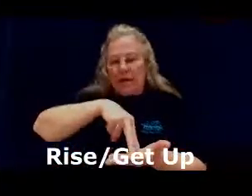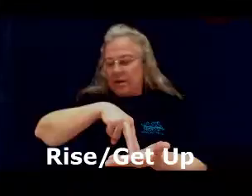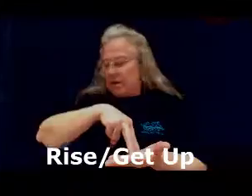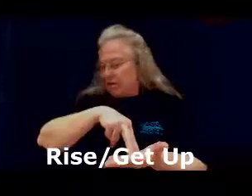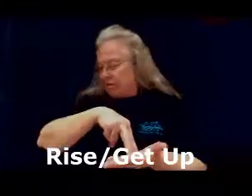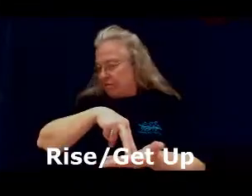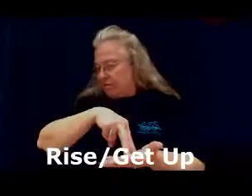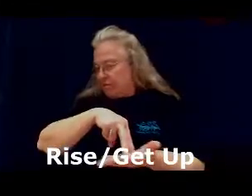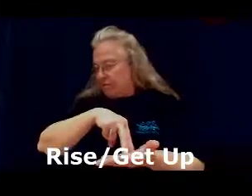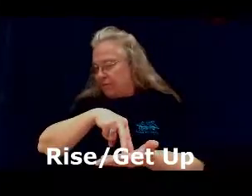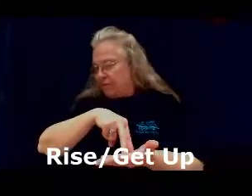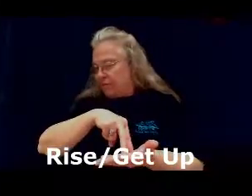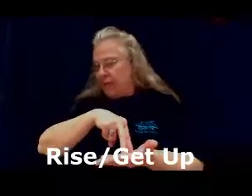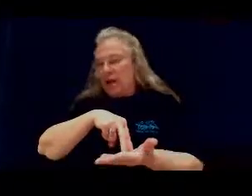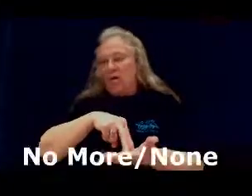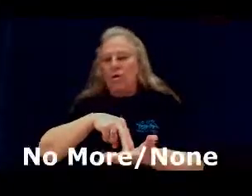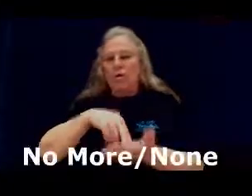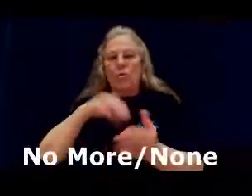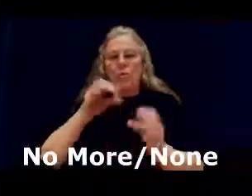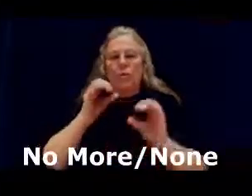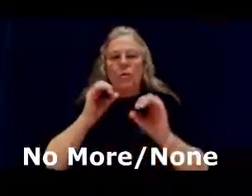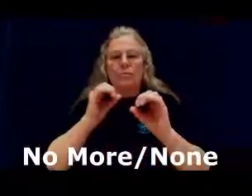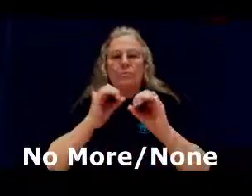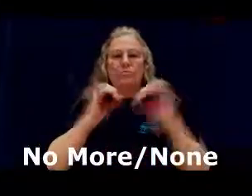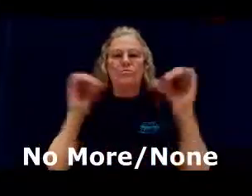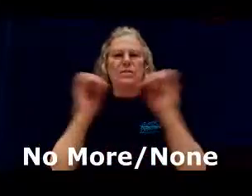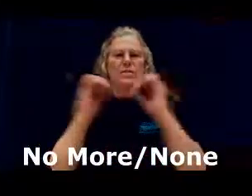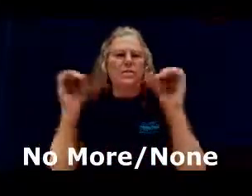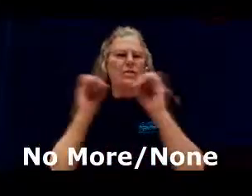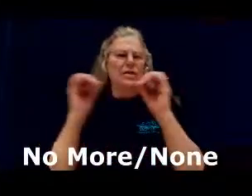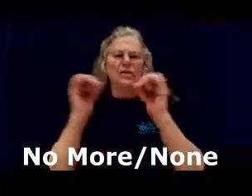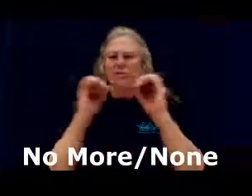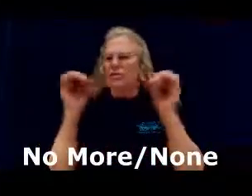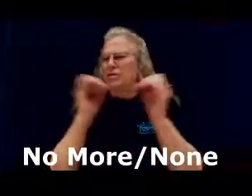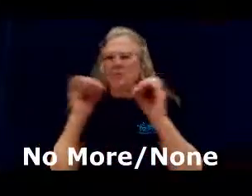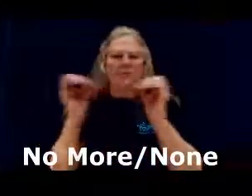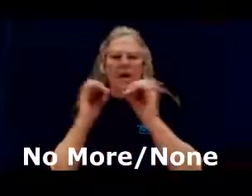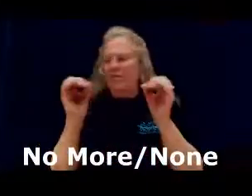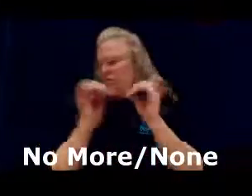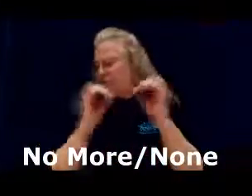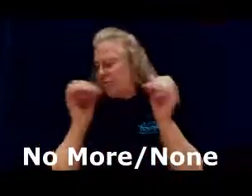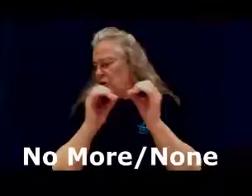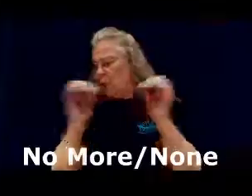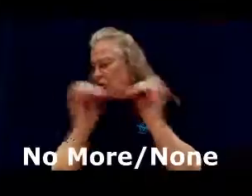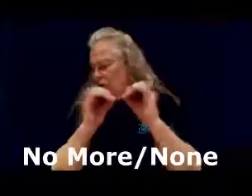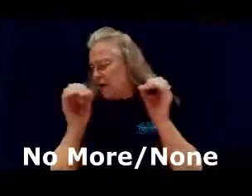rise. No more, double zeros, and just back and forth. No more, never.